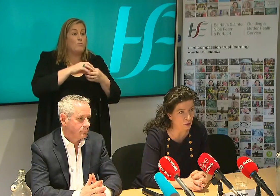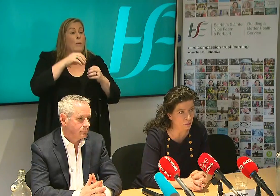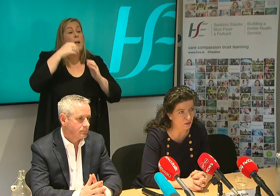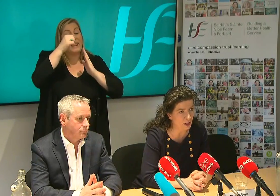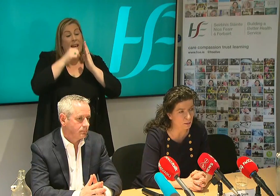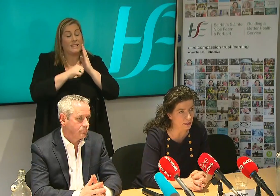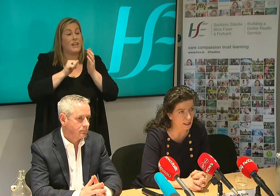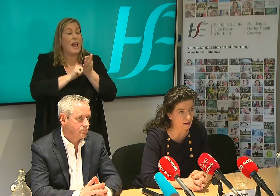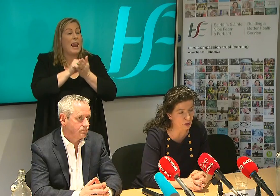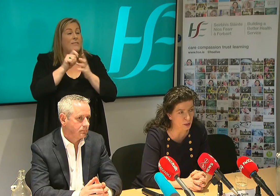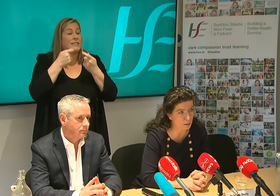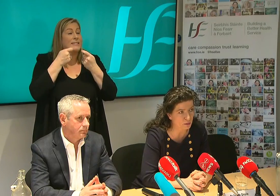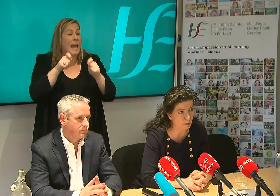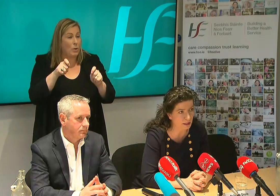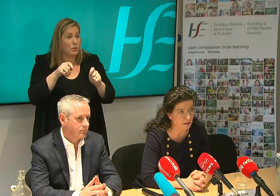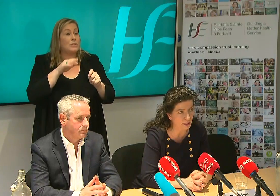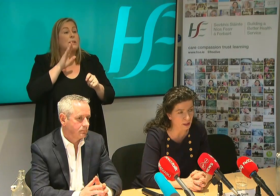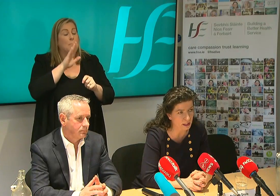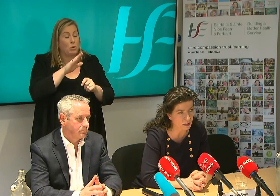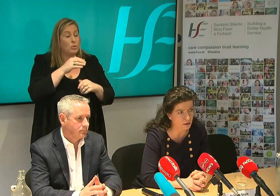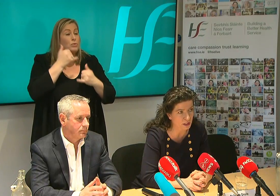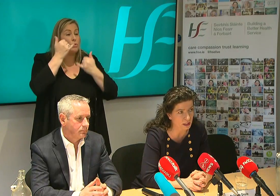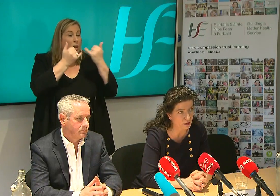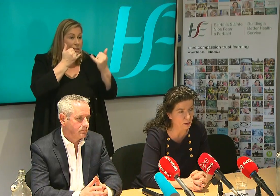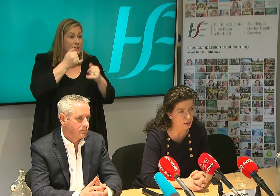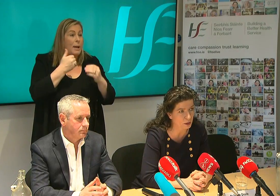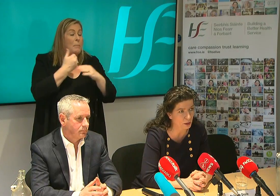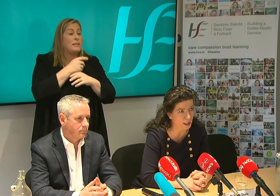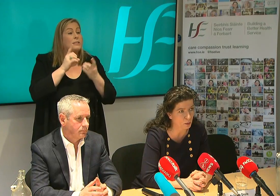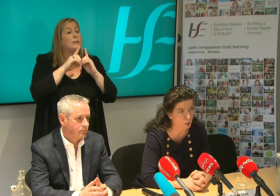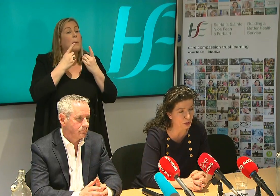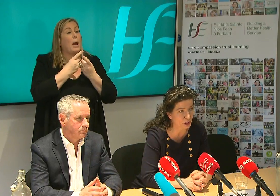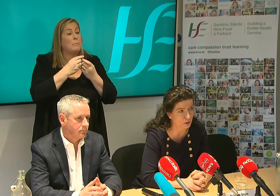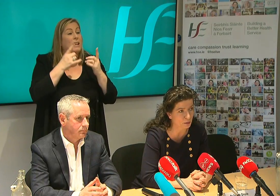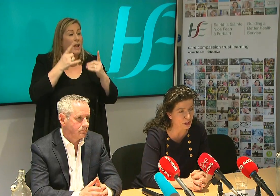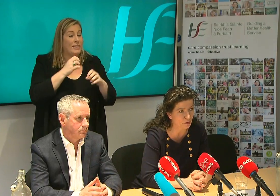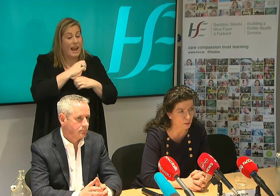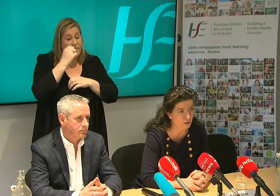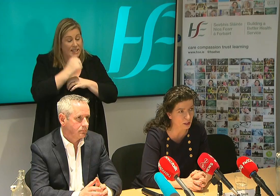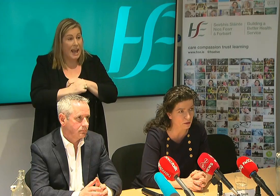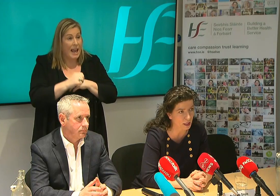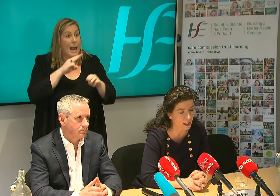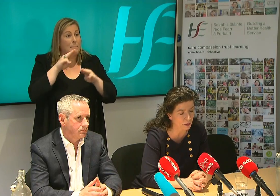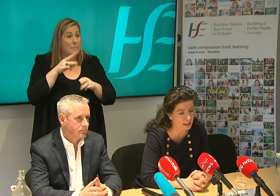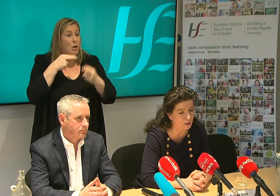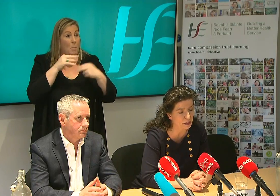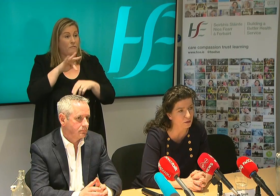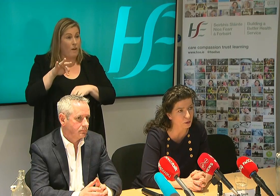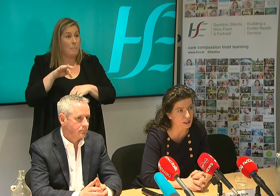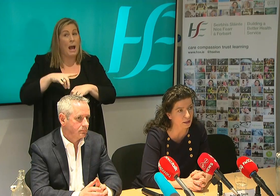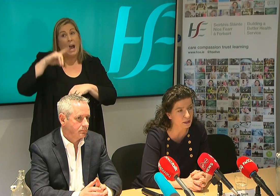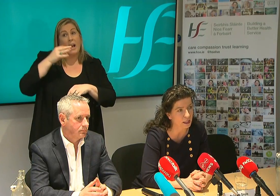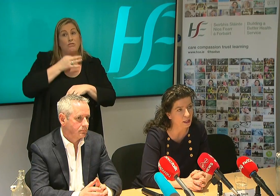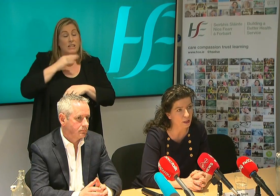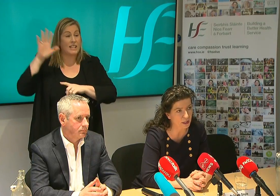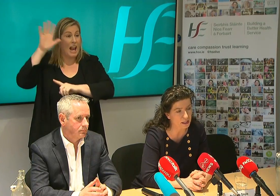active follow-up from their Department of Public Health. They'll be contacted every day. Those who return from Italy from areas outside of